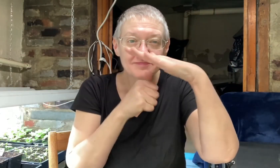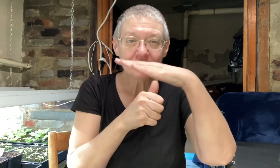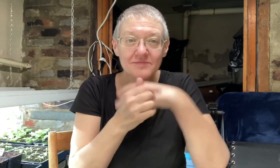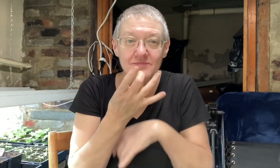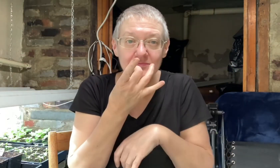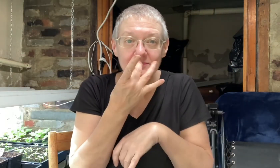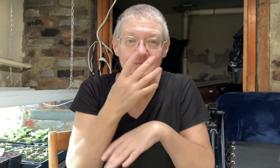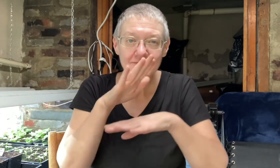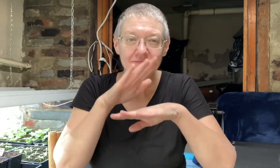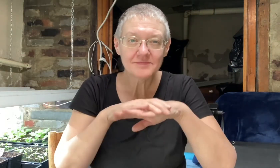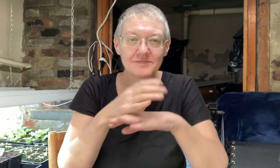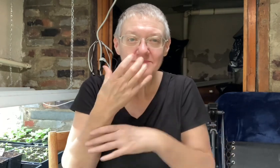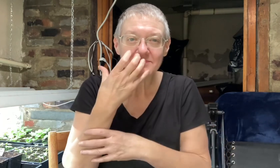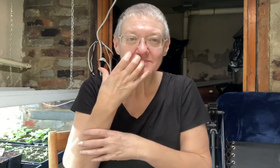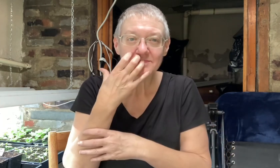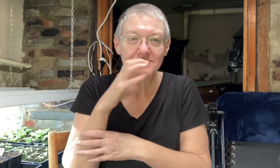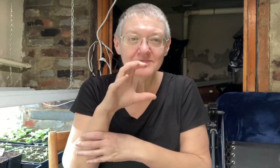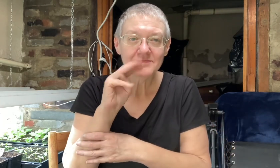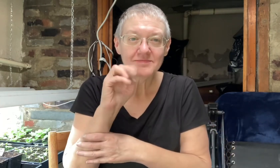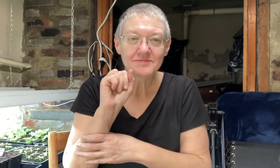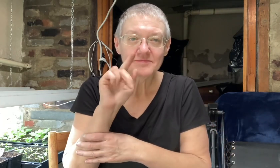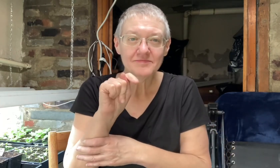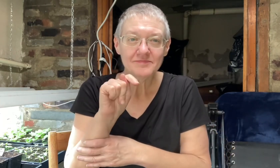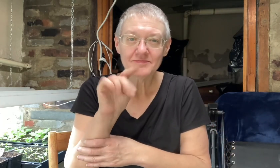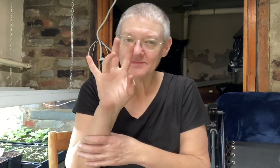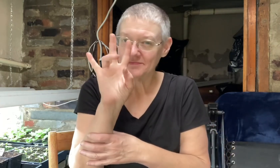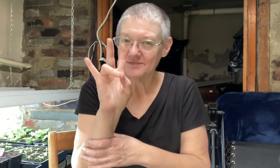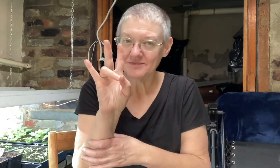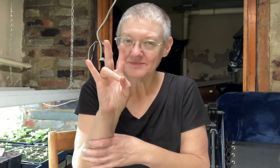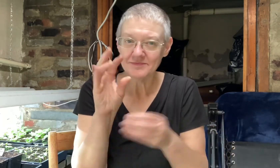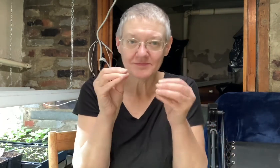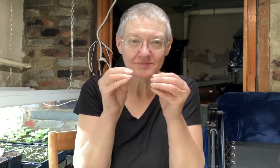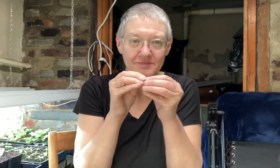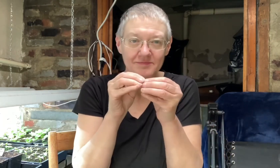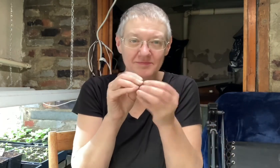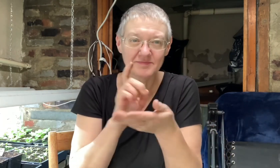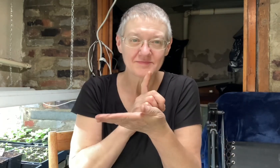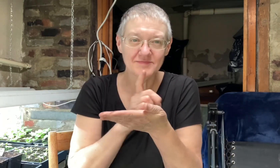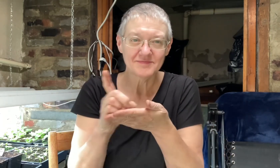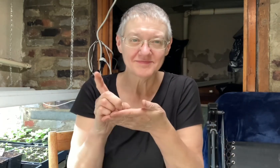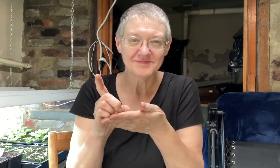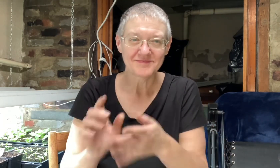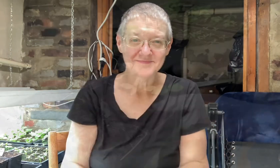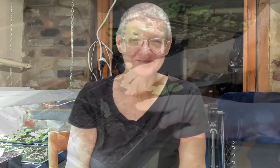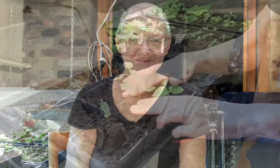Now they're going to grow inside under the lights on the heat mat for 7 more weeks.